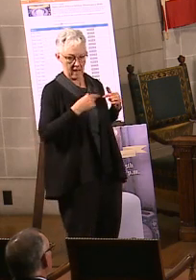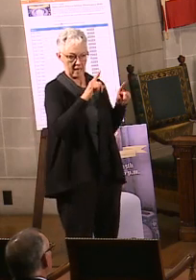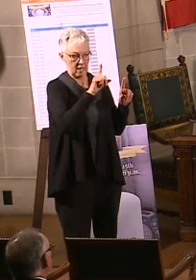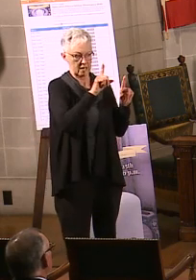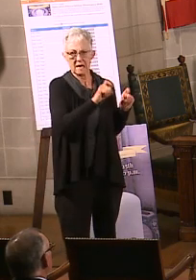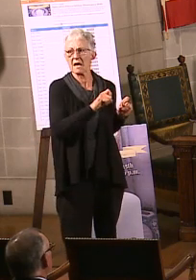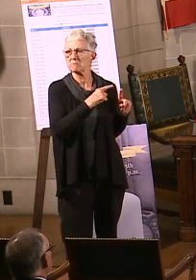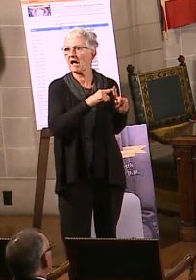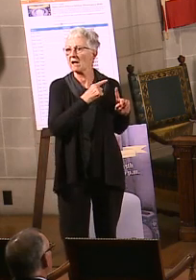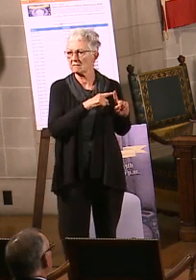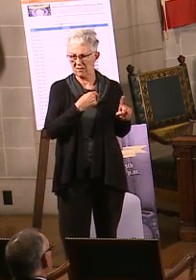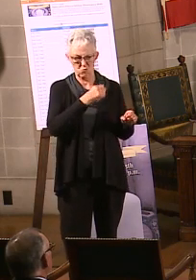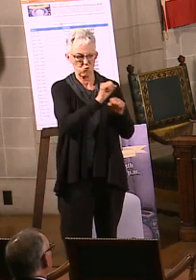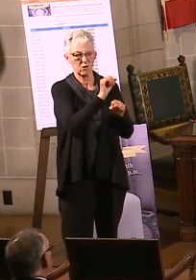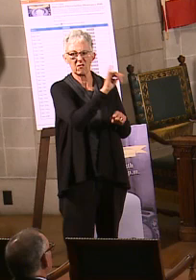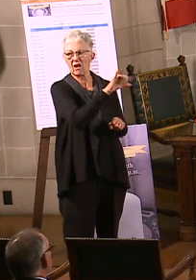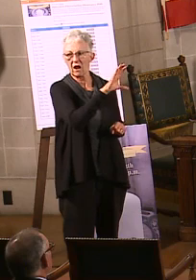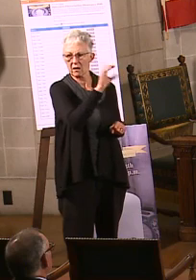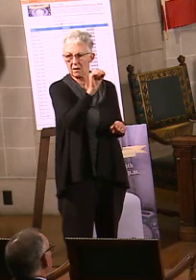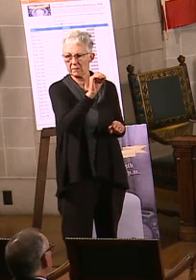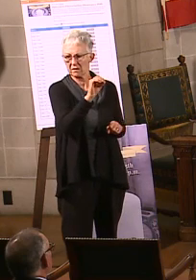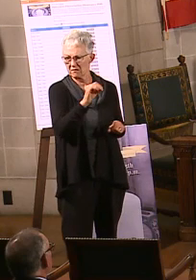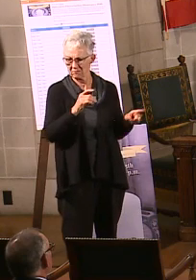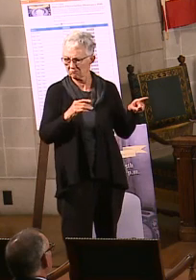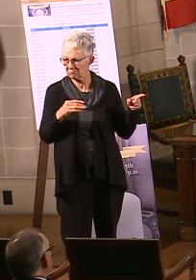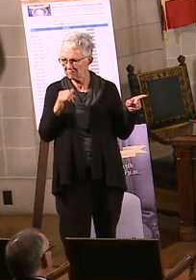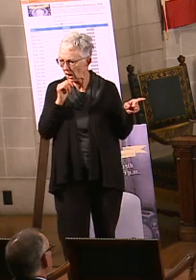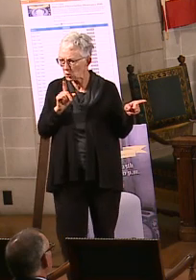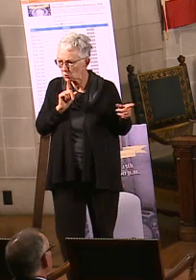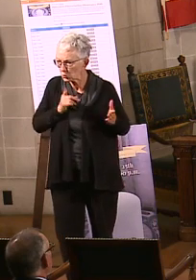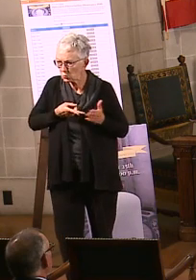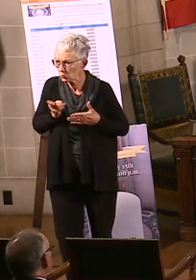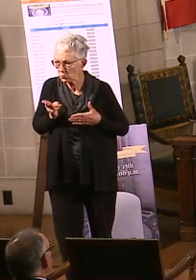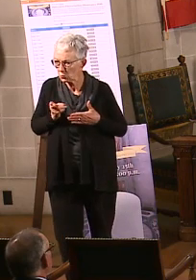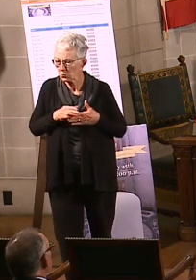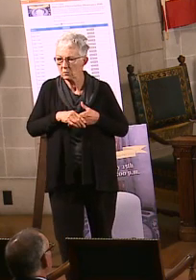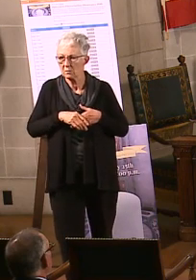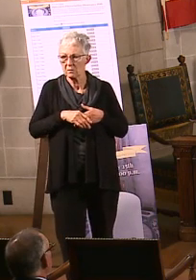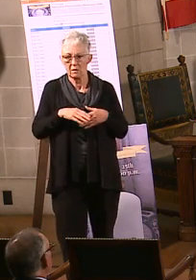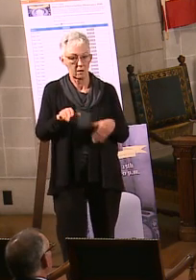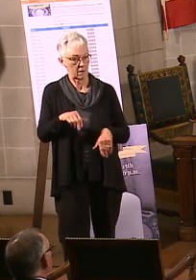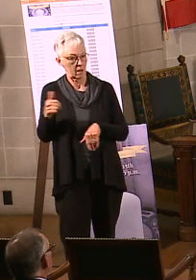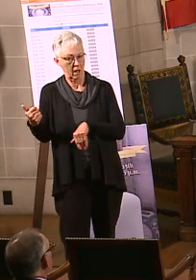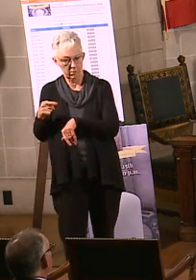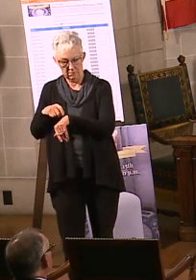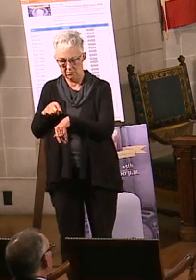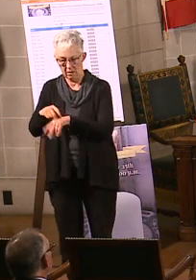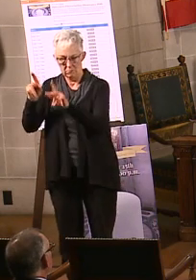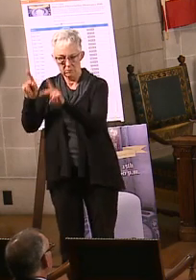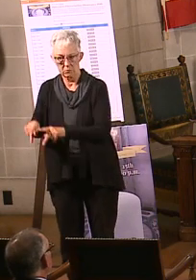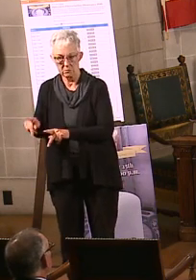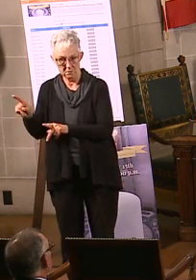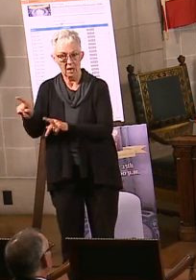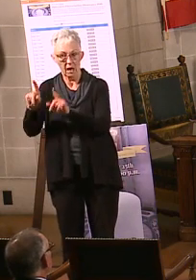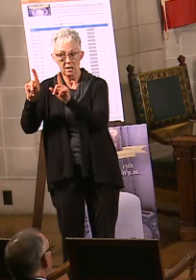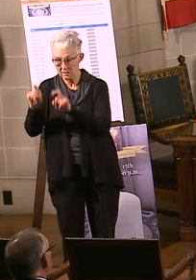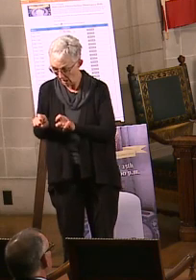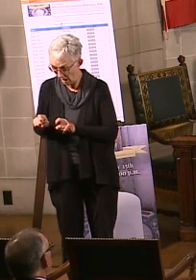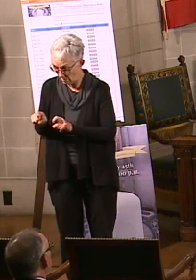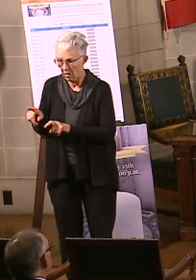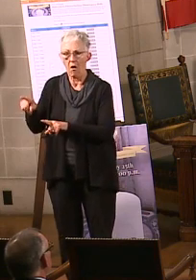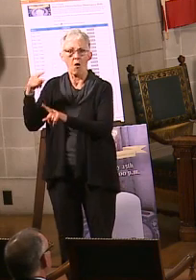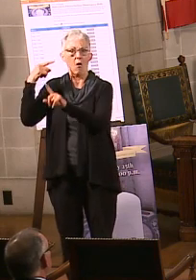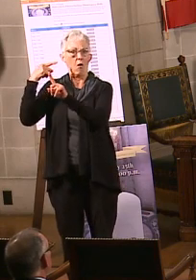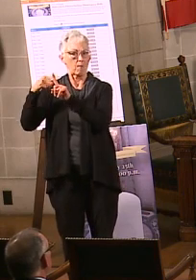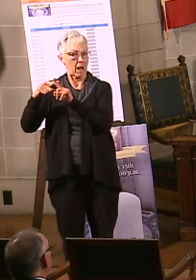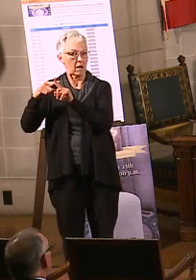except they didn't work for that company. Or we've had other cases where people have tested positive and did not say that they worked for a company when they